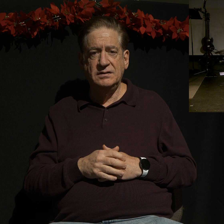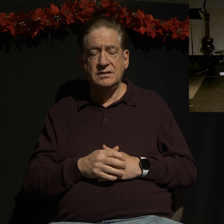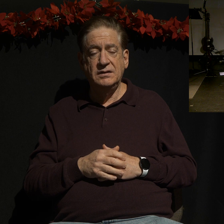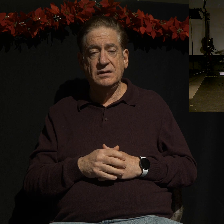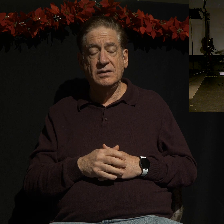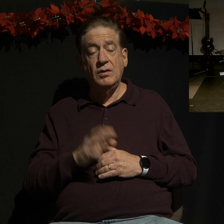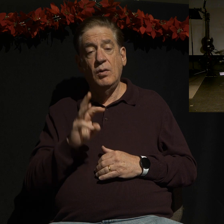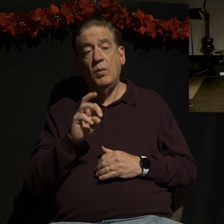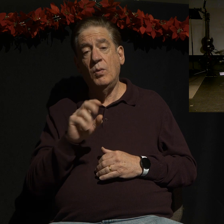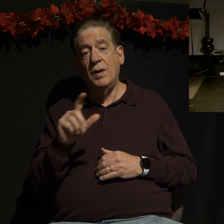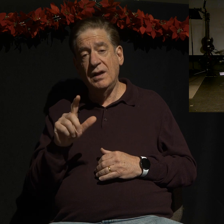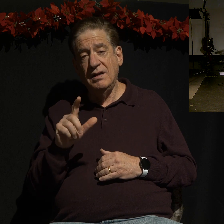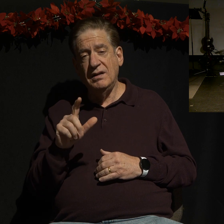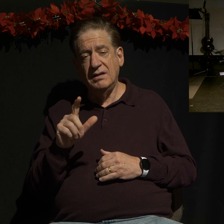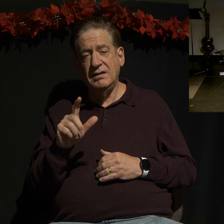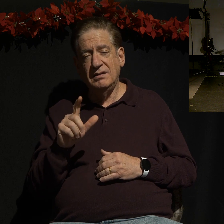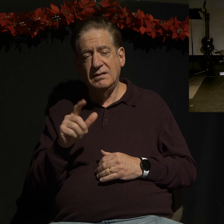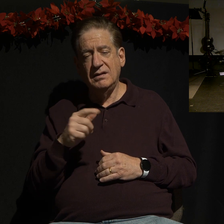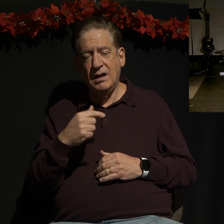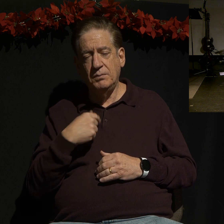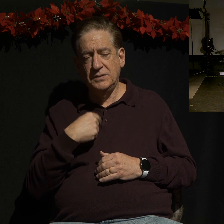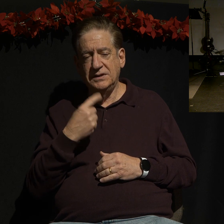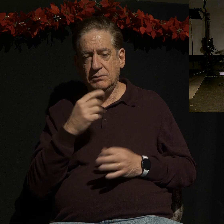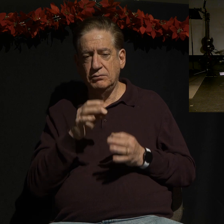Well, let me say it this way.